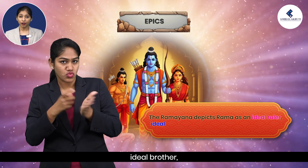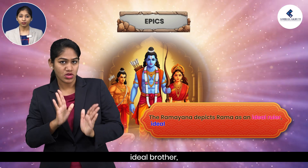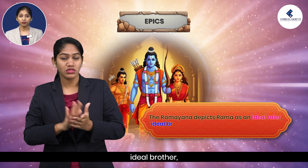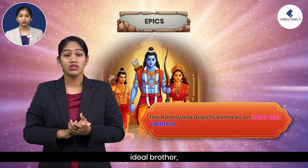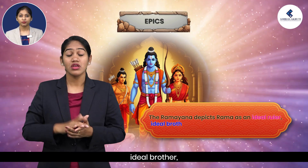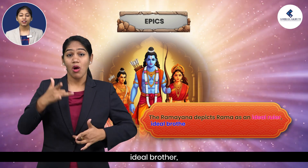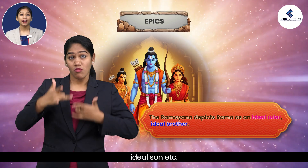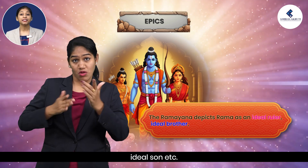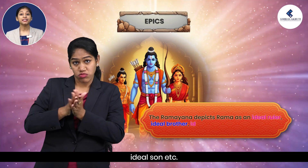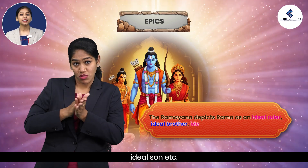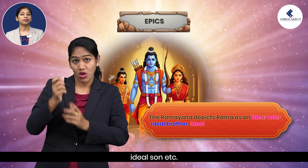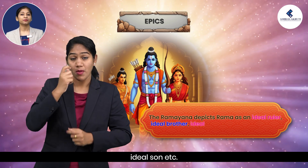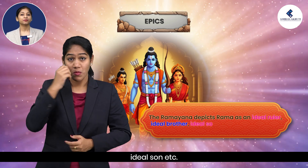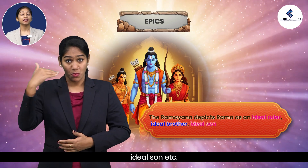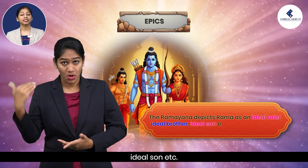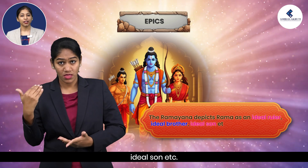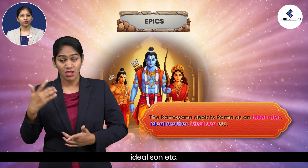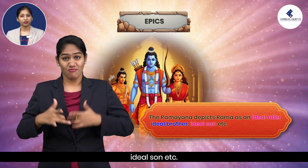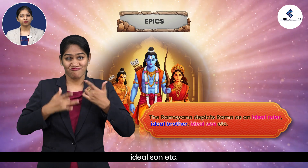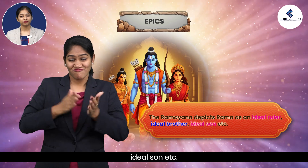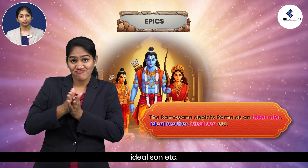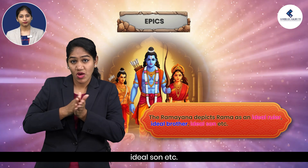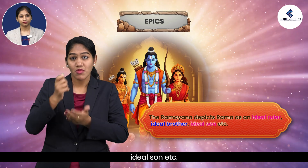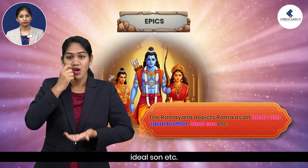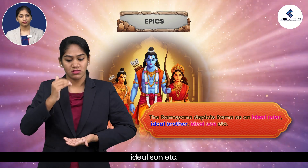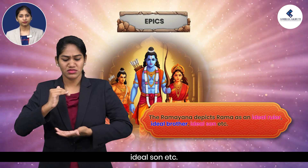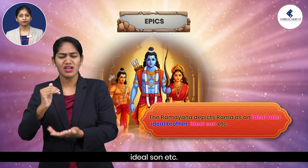ideal brother, ideal son, etc.